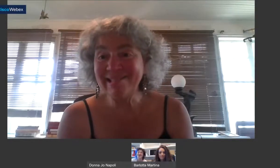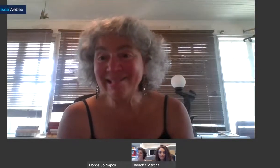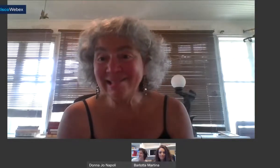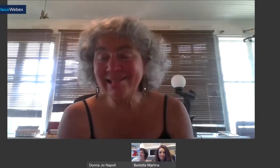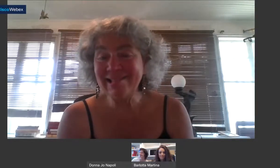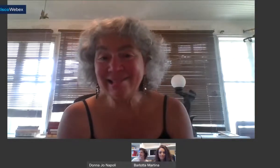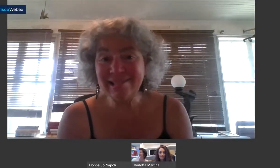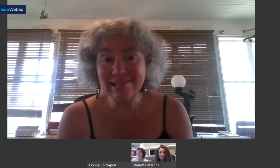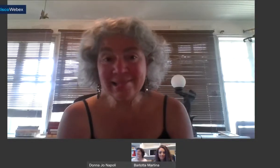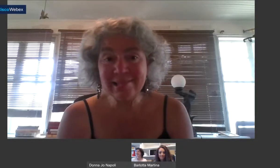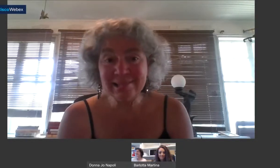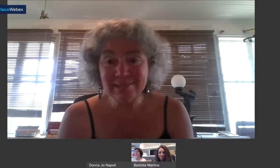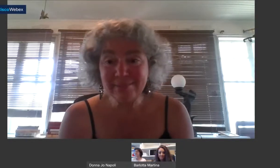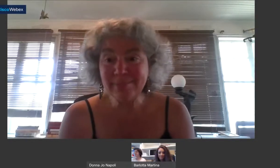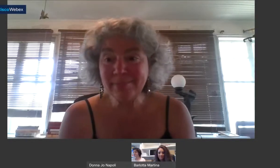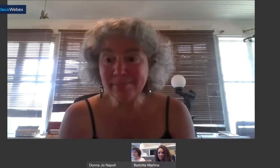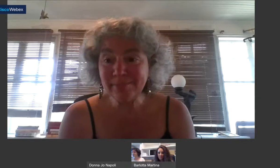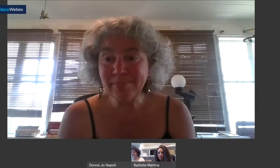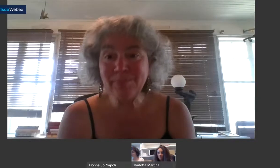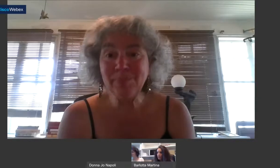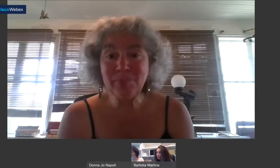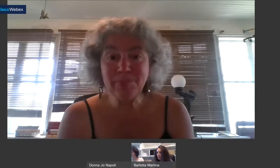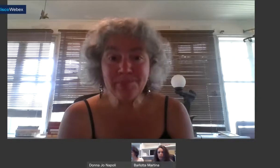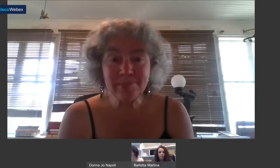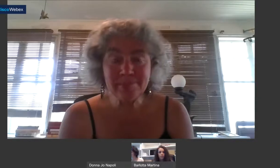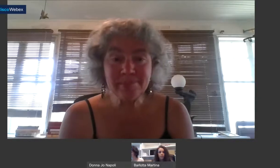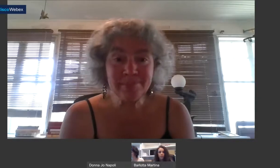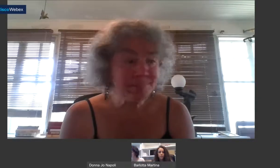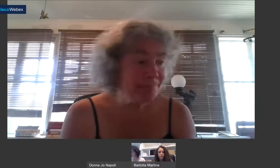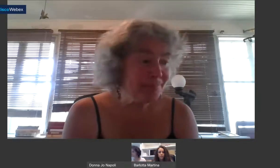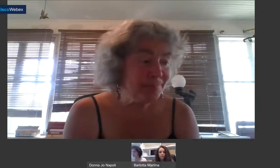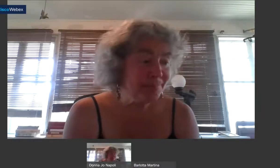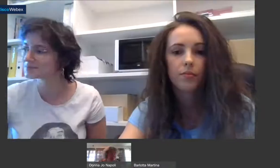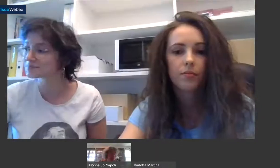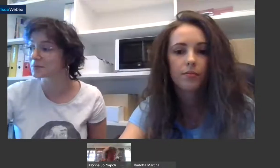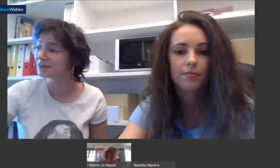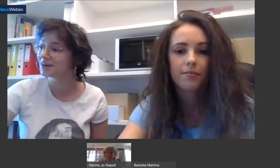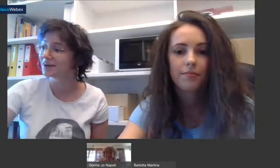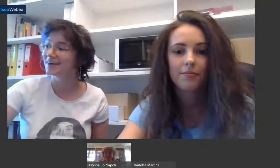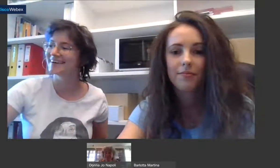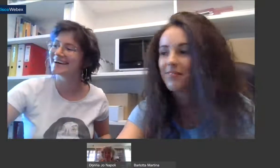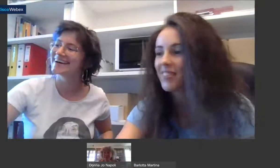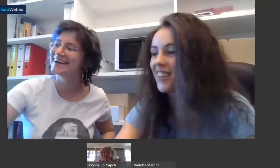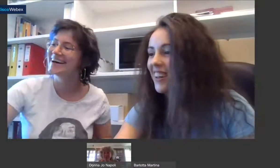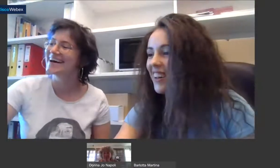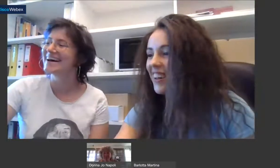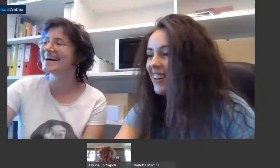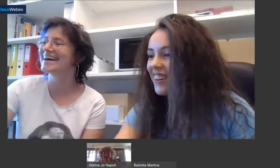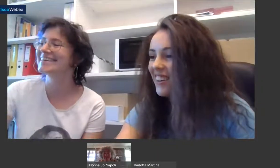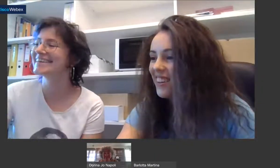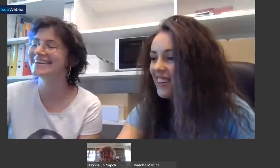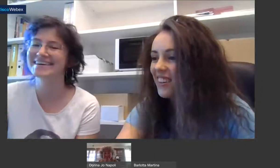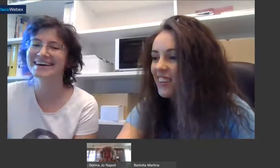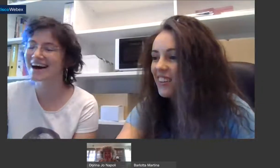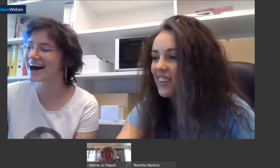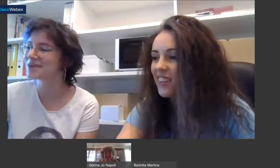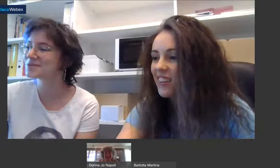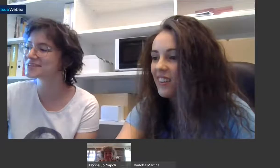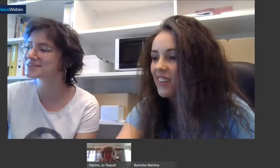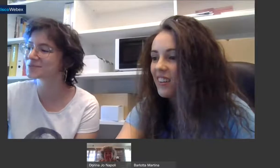Okay, thank you. Next question is for me. And I was